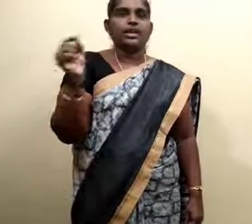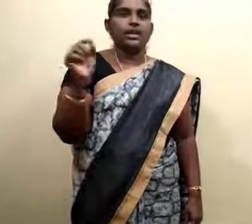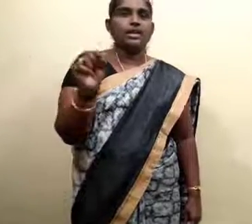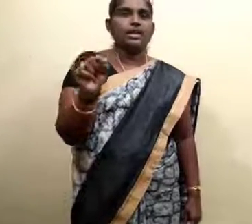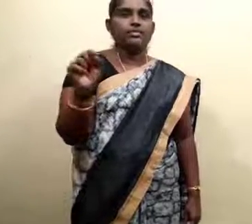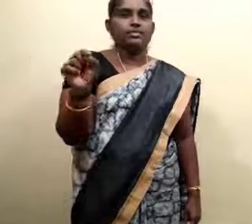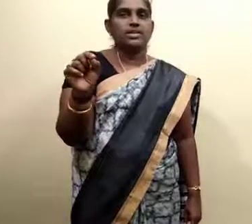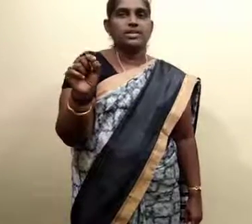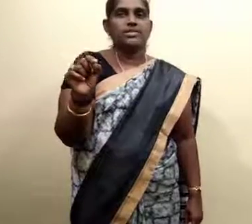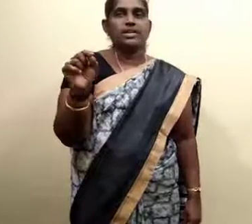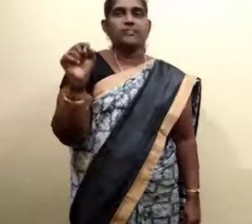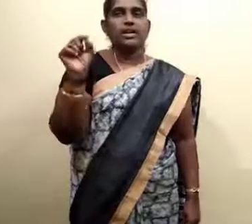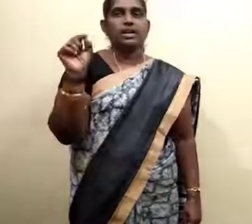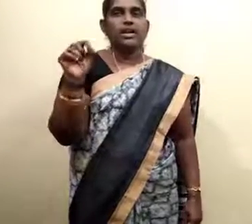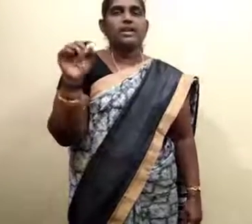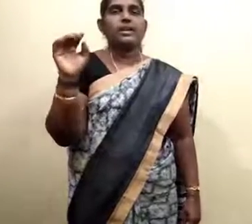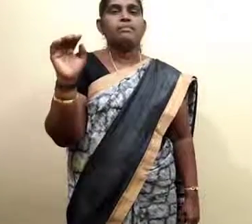In 1856, Henry